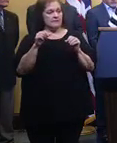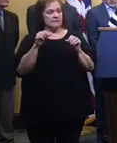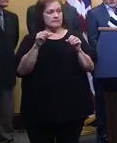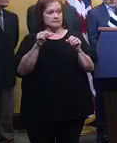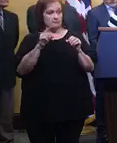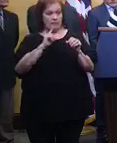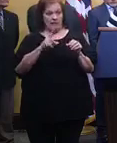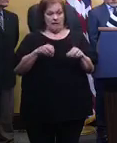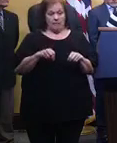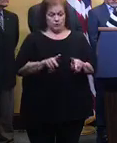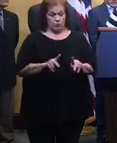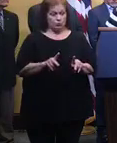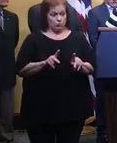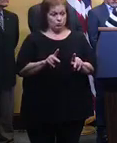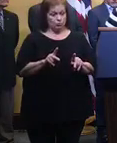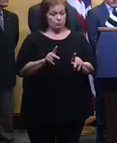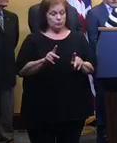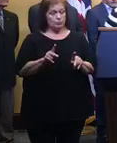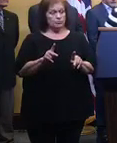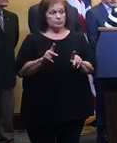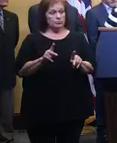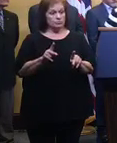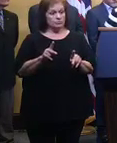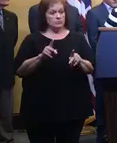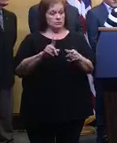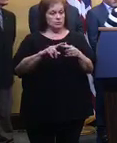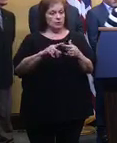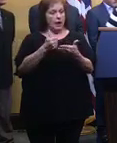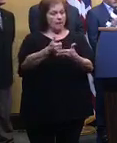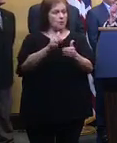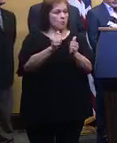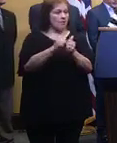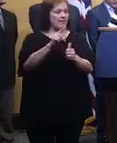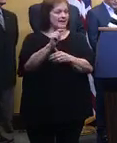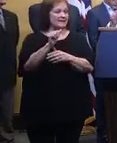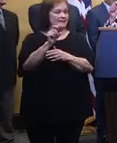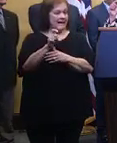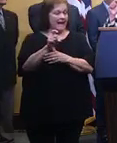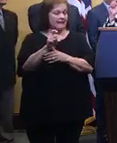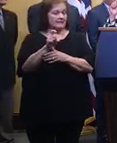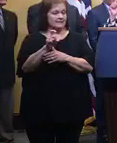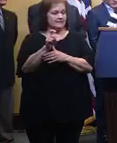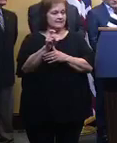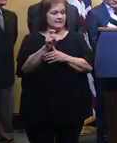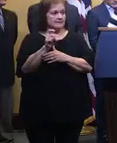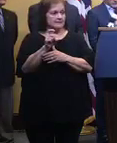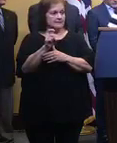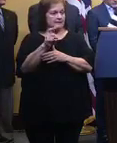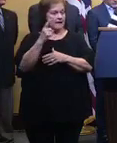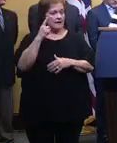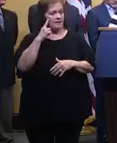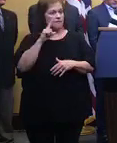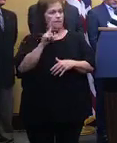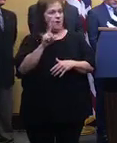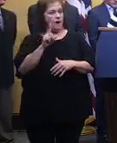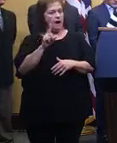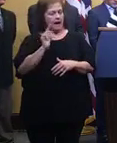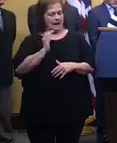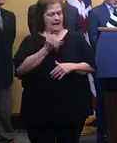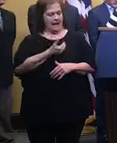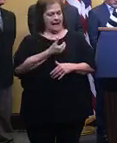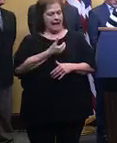the opportunity to create tax abatements for affordable housing that's created along the lines of our neighborhood